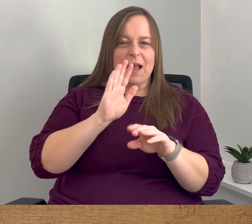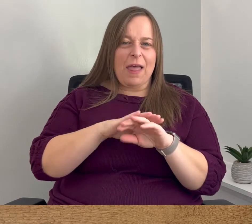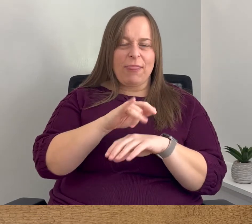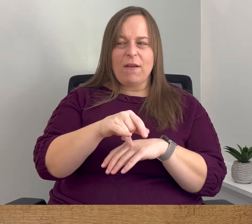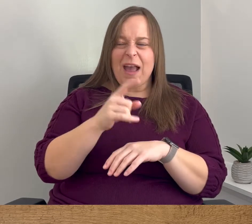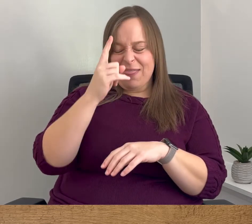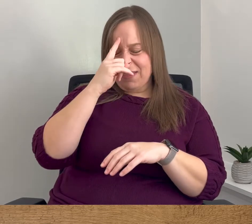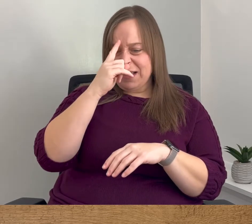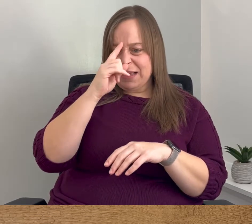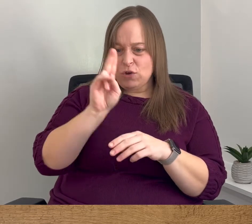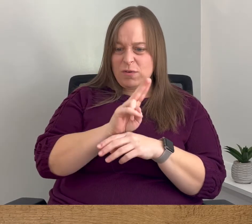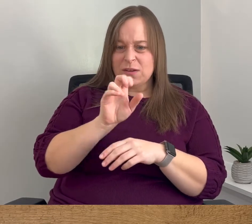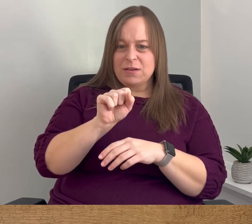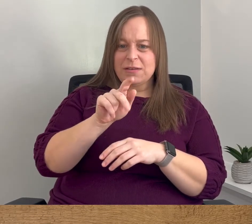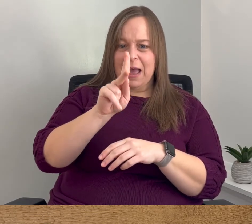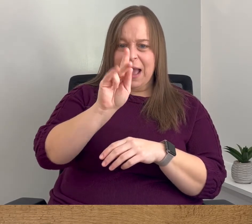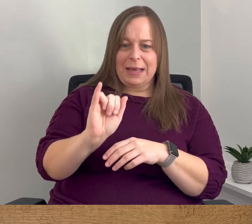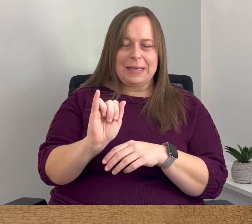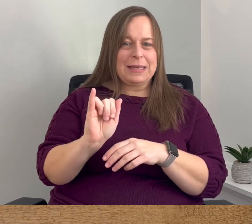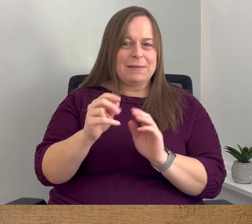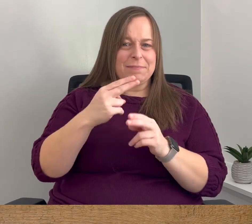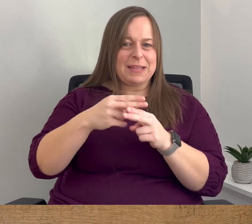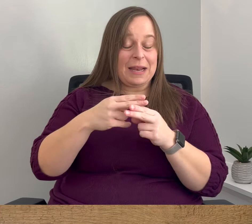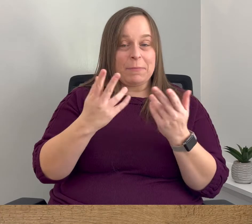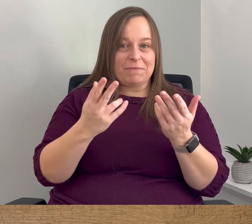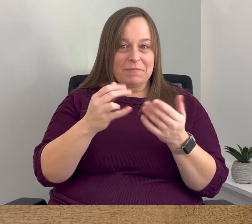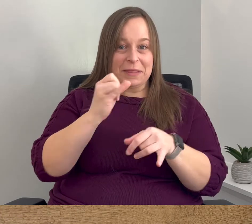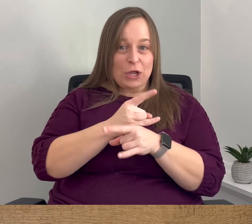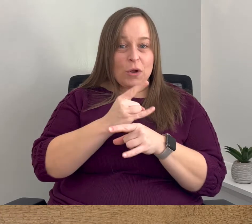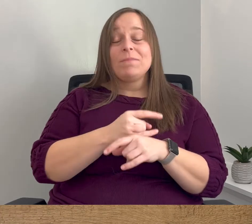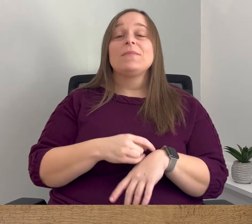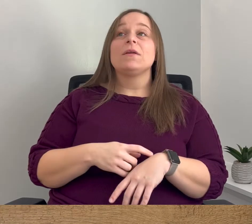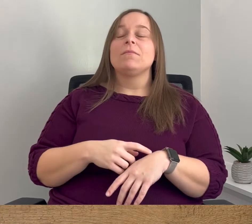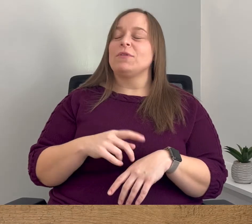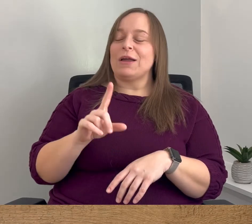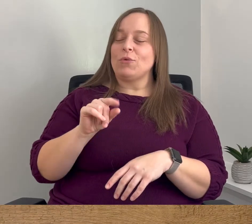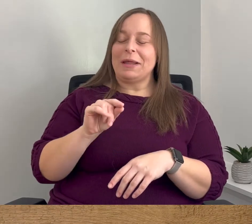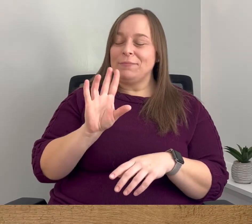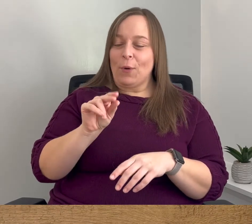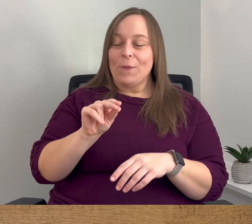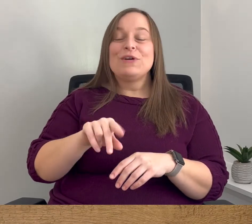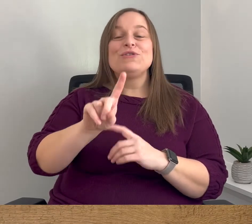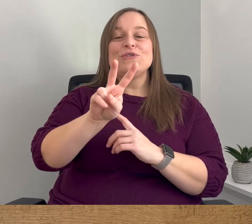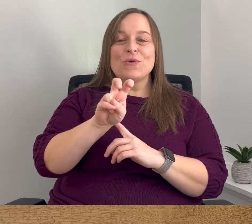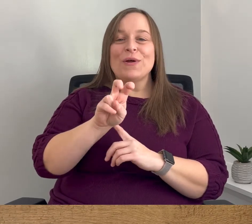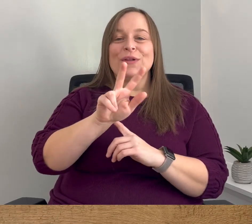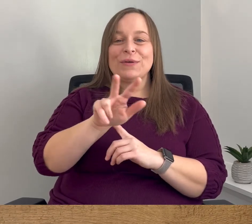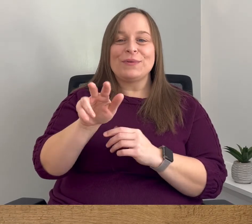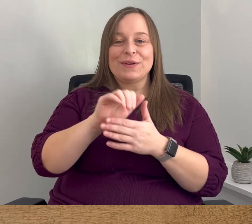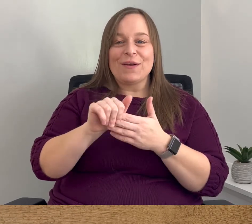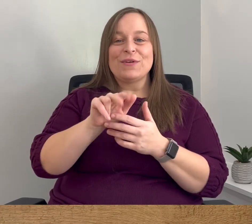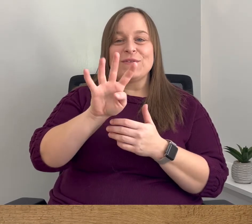so that's why that's on there. I think it's sake that he buys. So right now we have